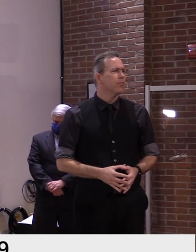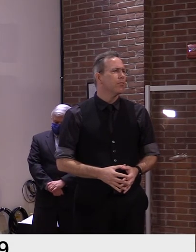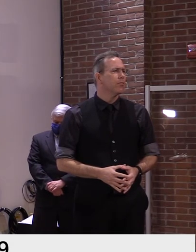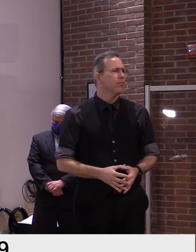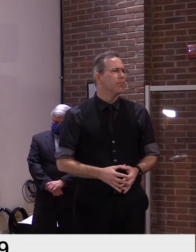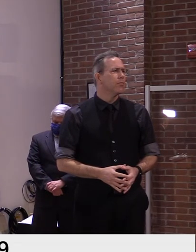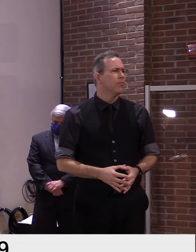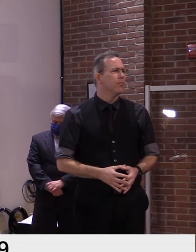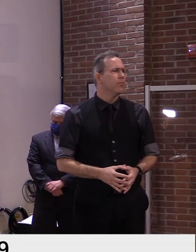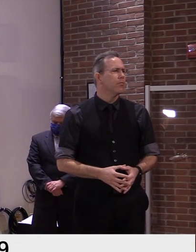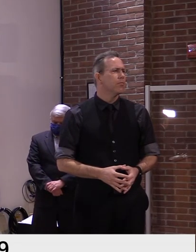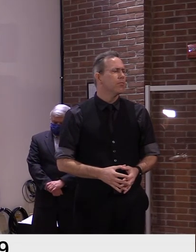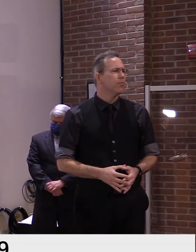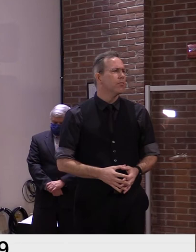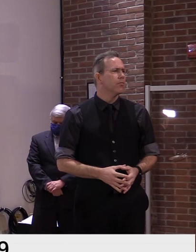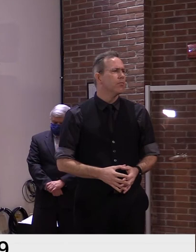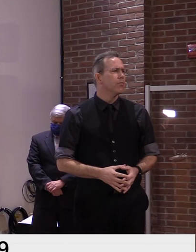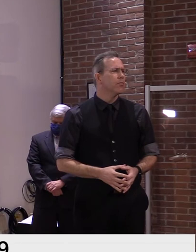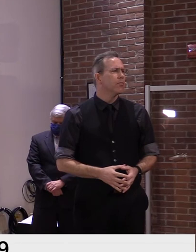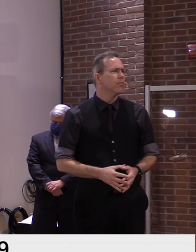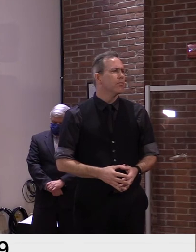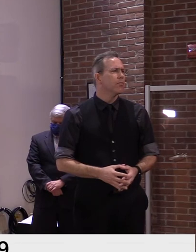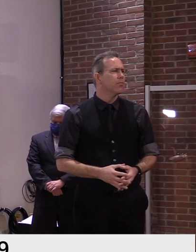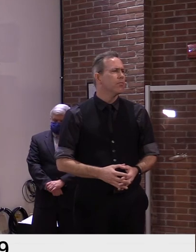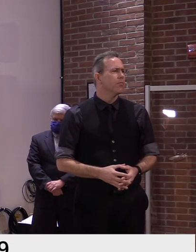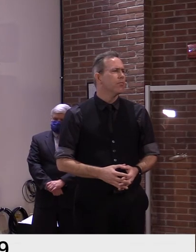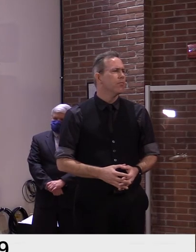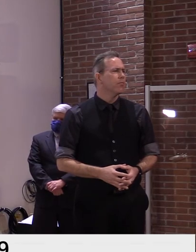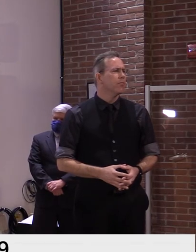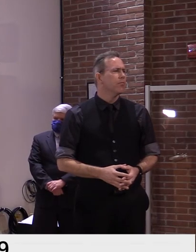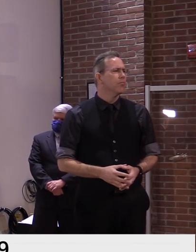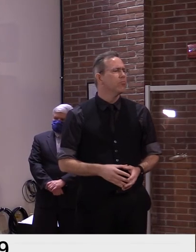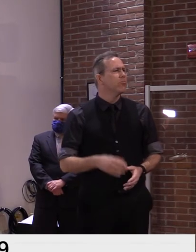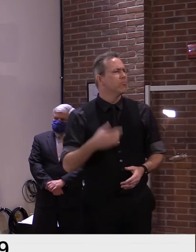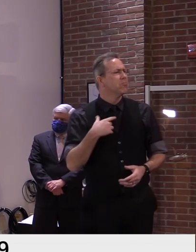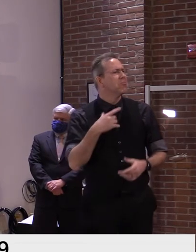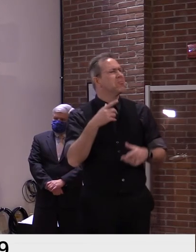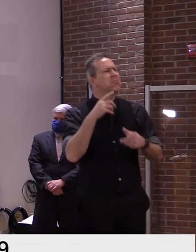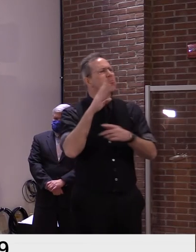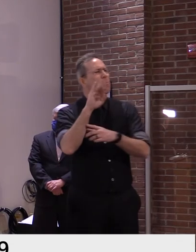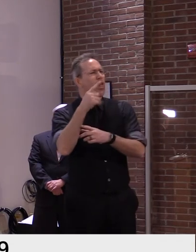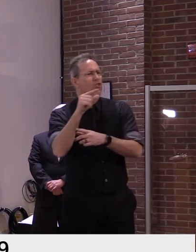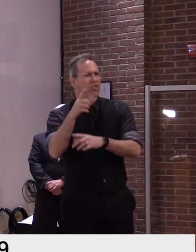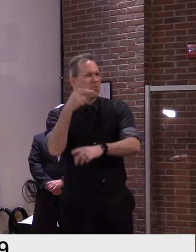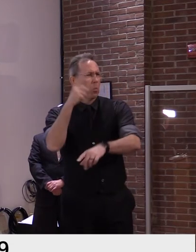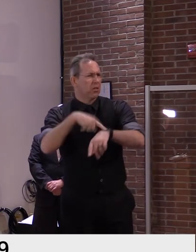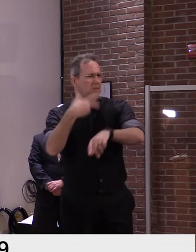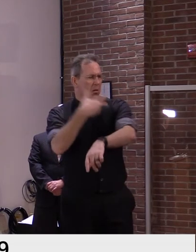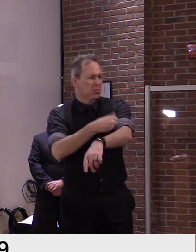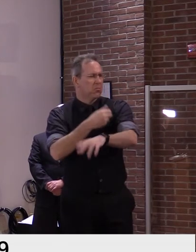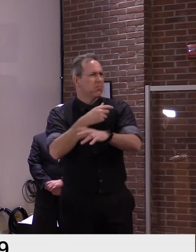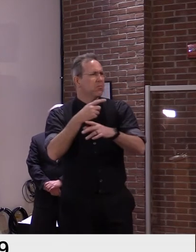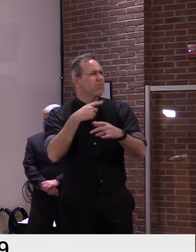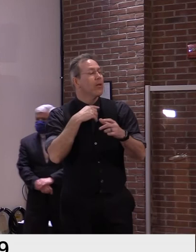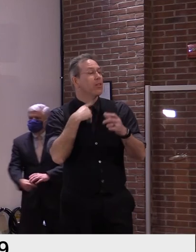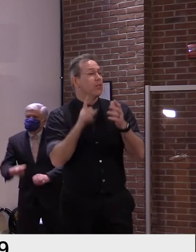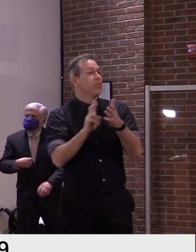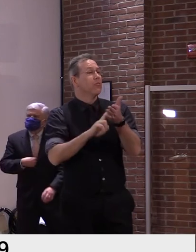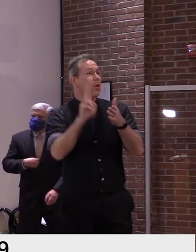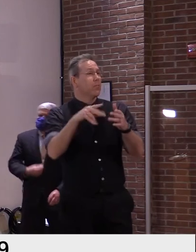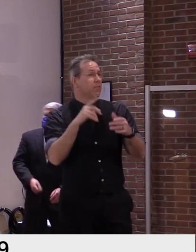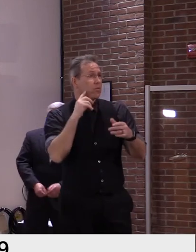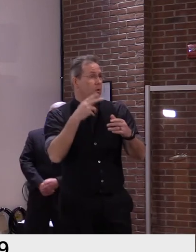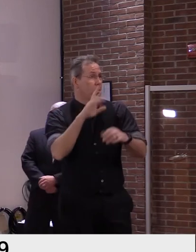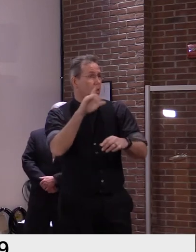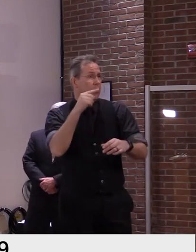that was how it's being done. Is that advisable from the health department's perspective? Is that something you all heard about being done? I know